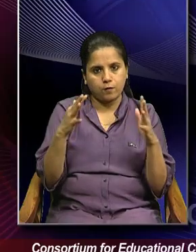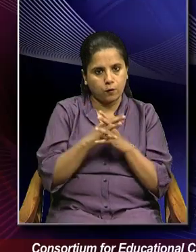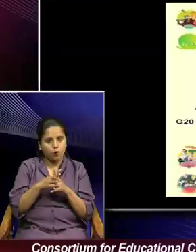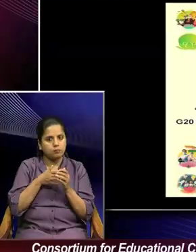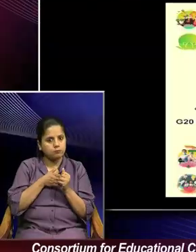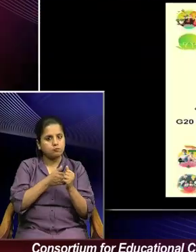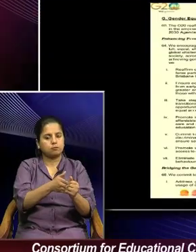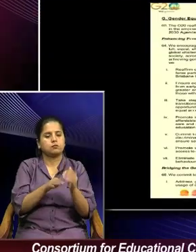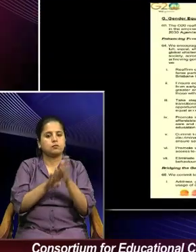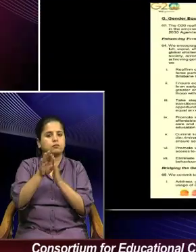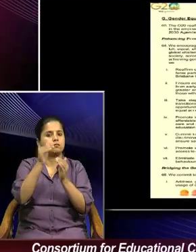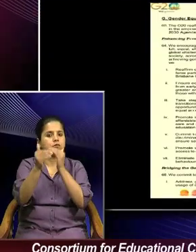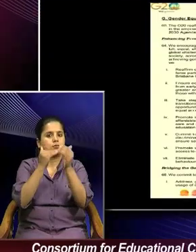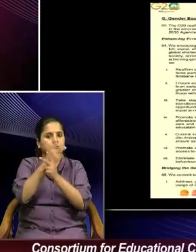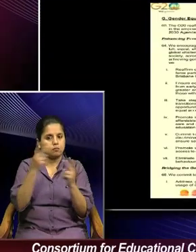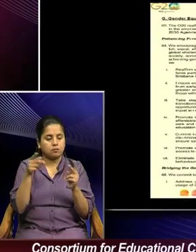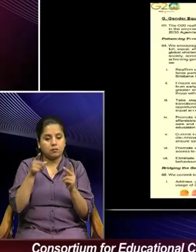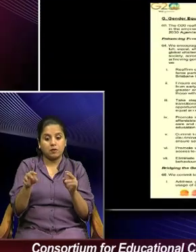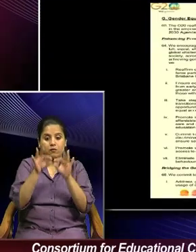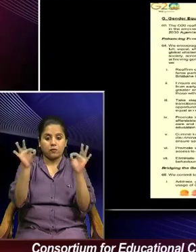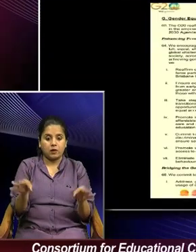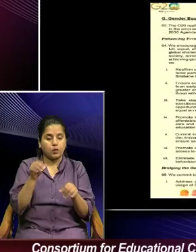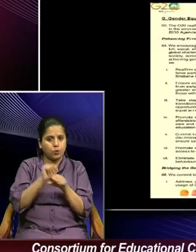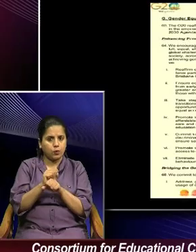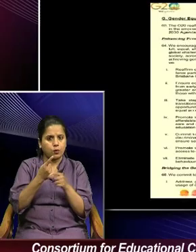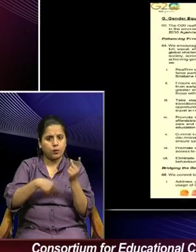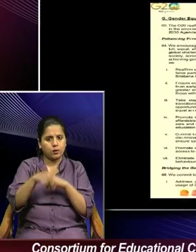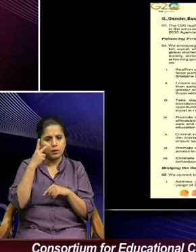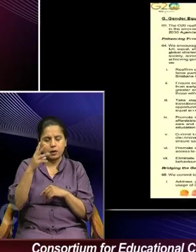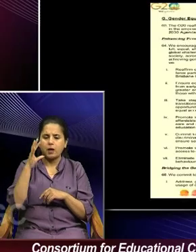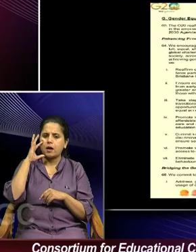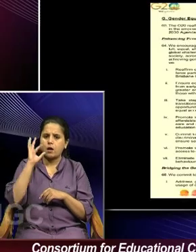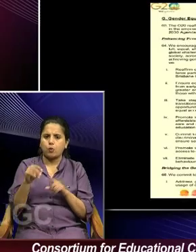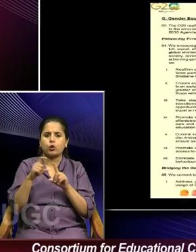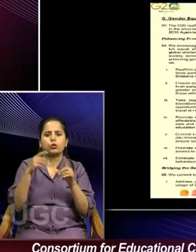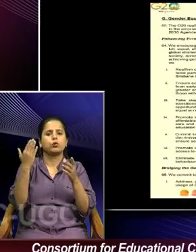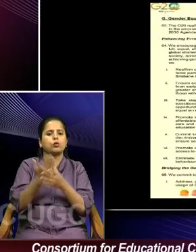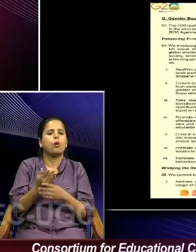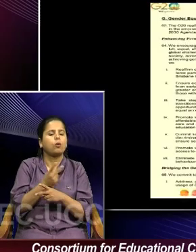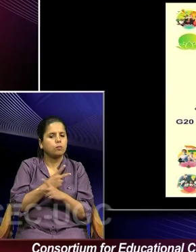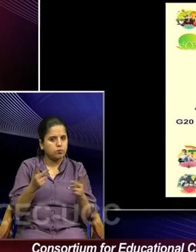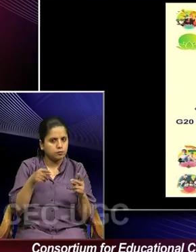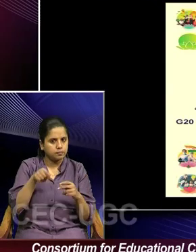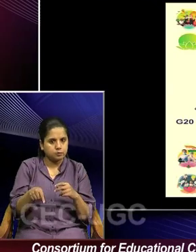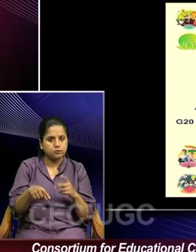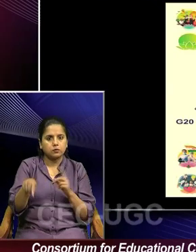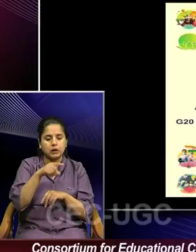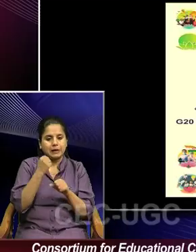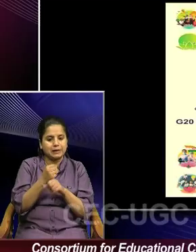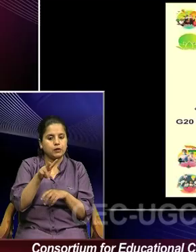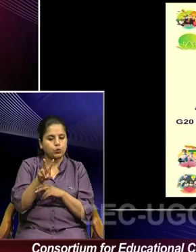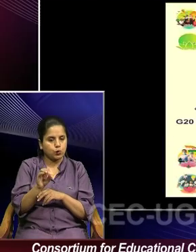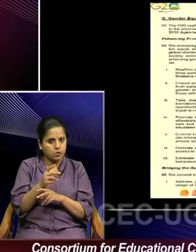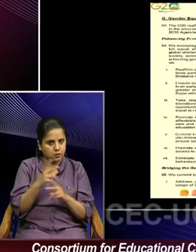led development, in this framework, this important document of the